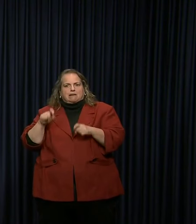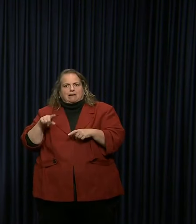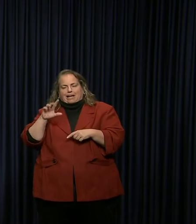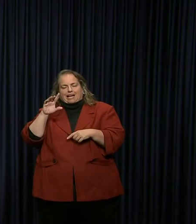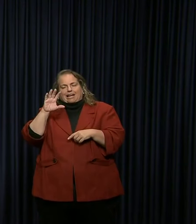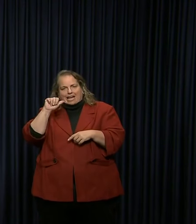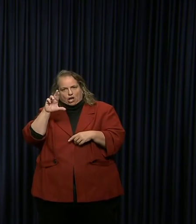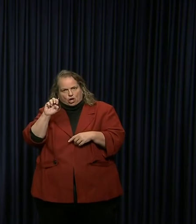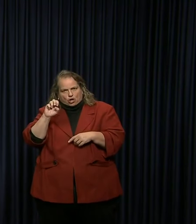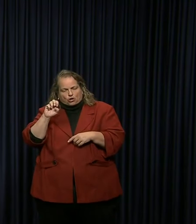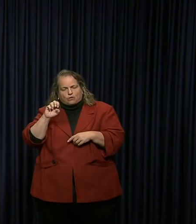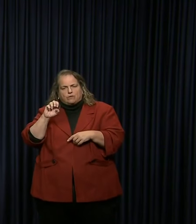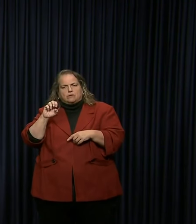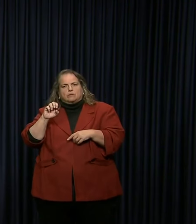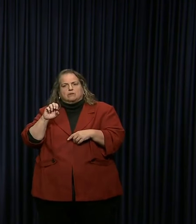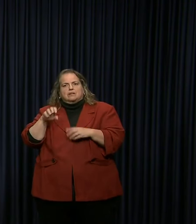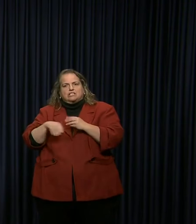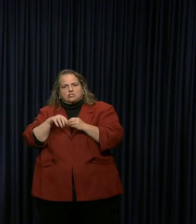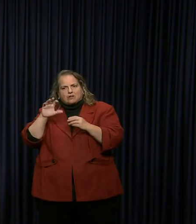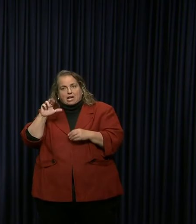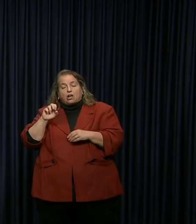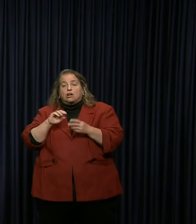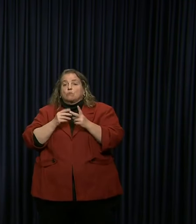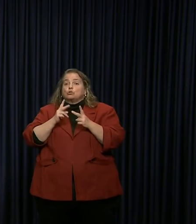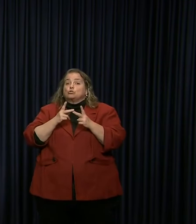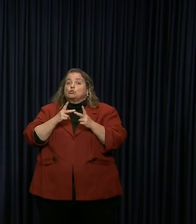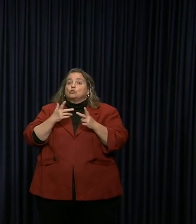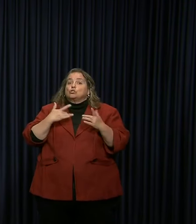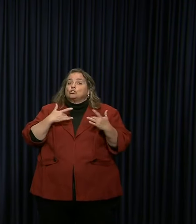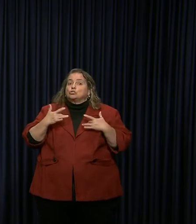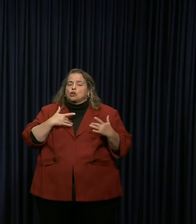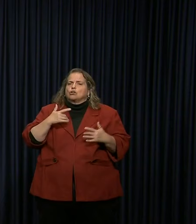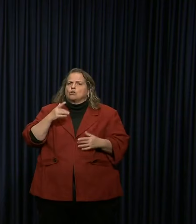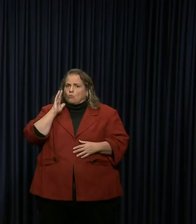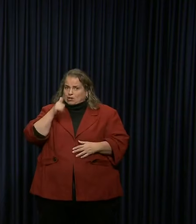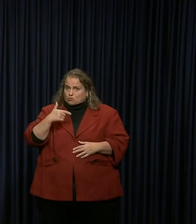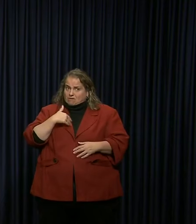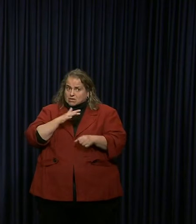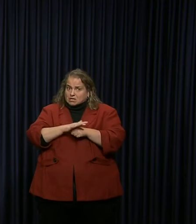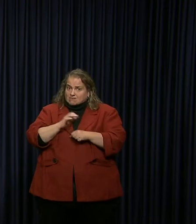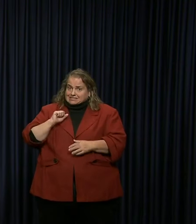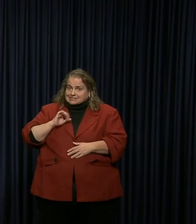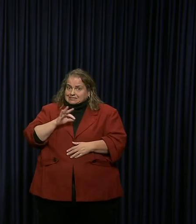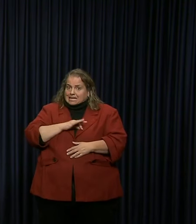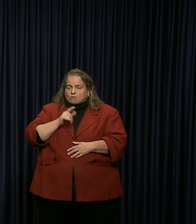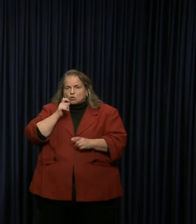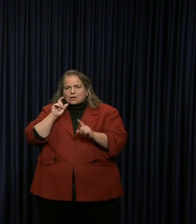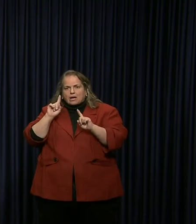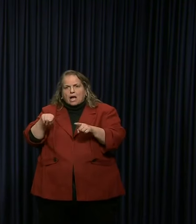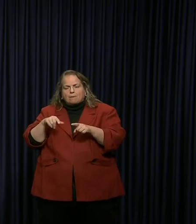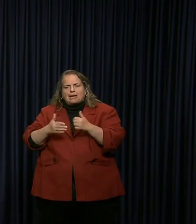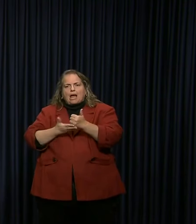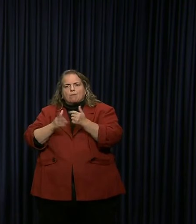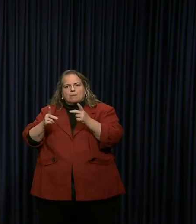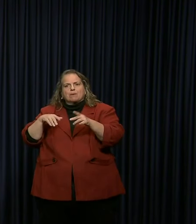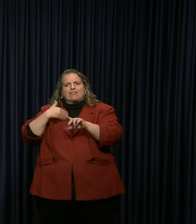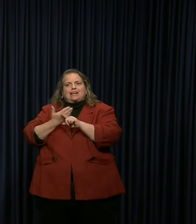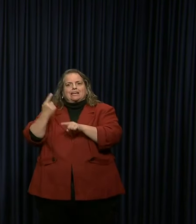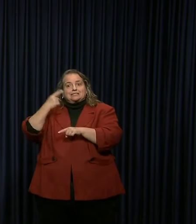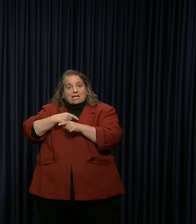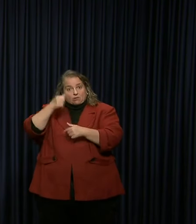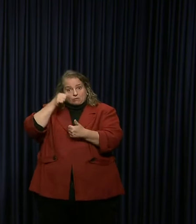concern is whether or not you're going to have the staff to come in and help the folks the next day. Because remember, without proper